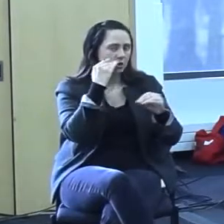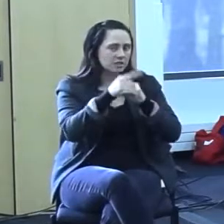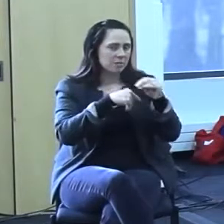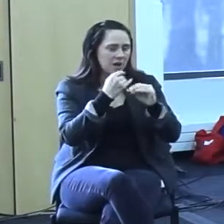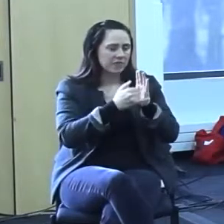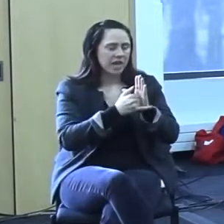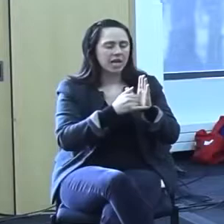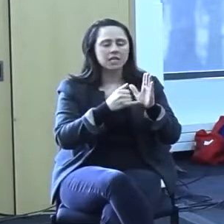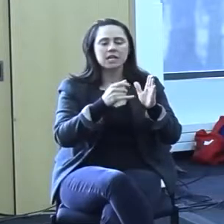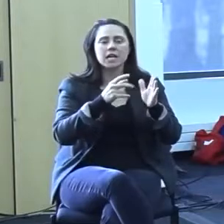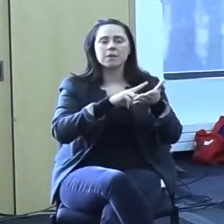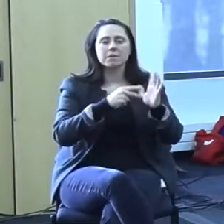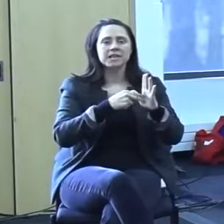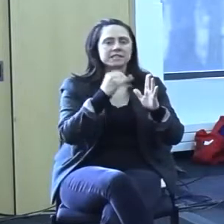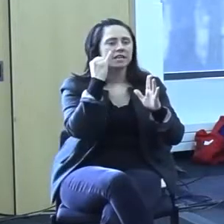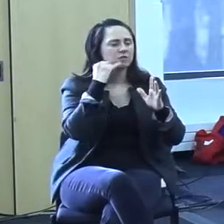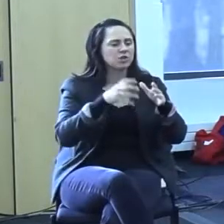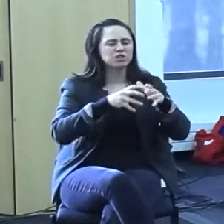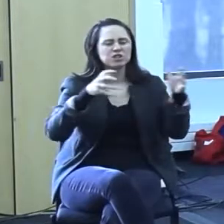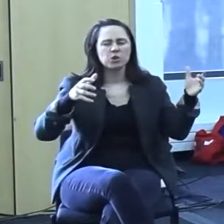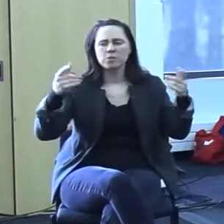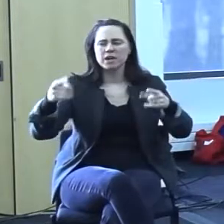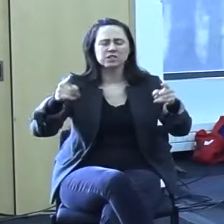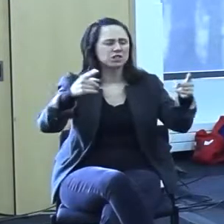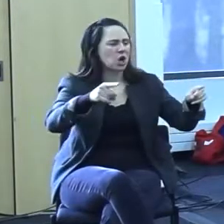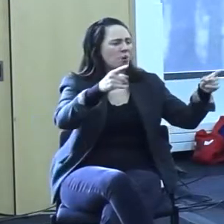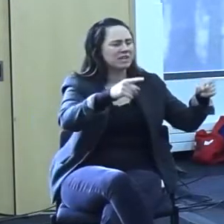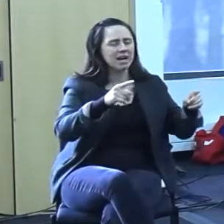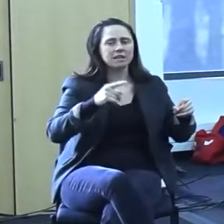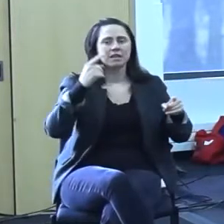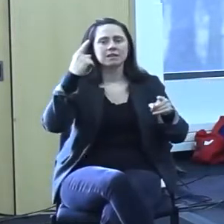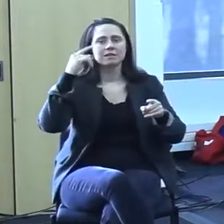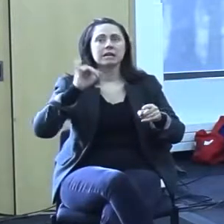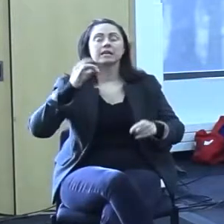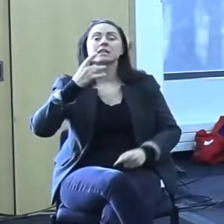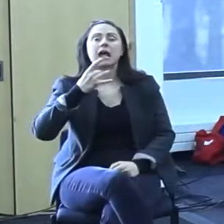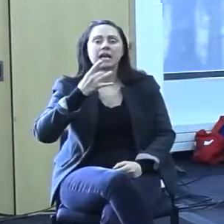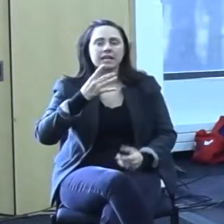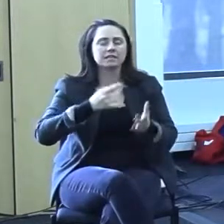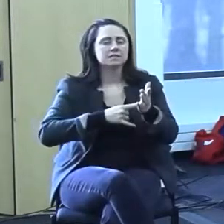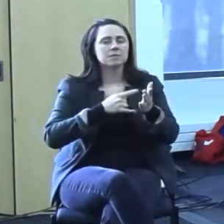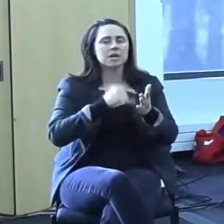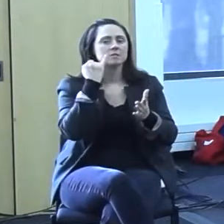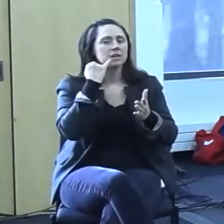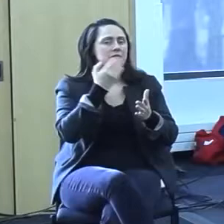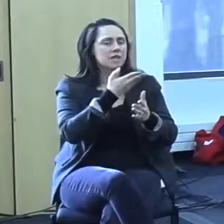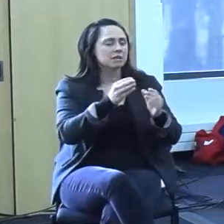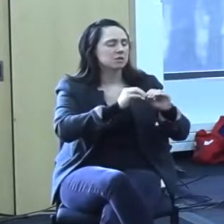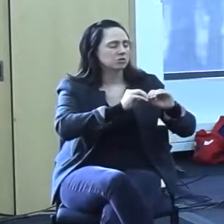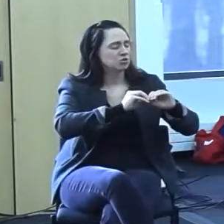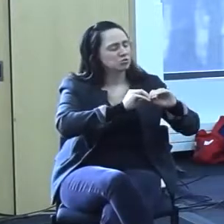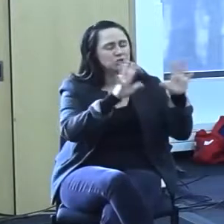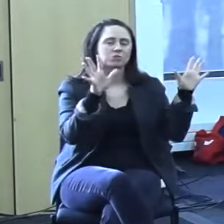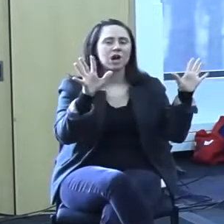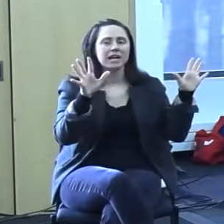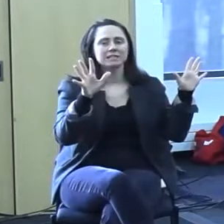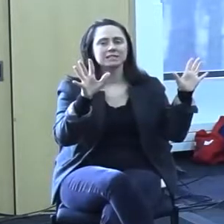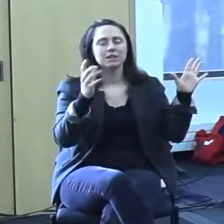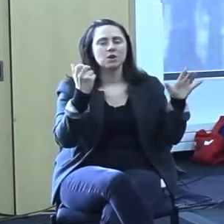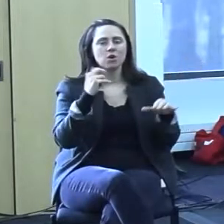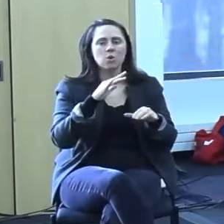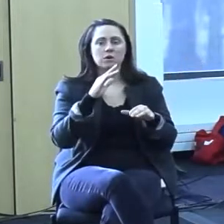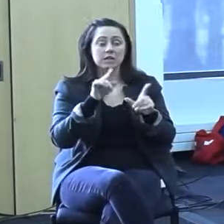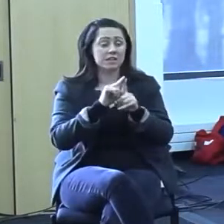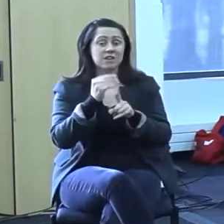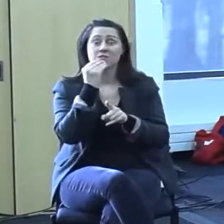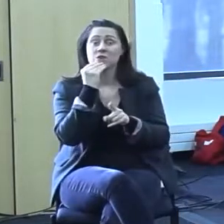basically means like if there's too much, like I'm gonna use an example, for example, like lighting. Like sometimes if things are too bright, or if